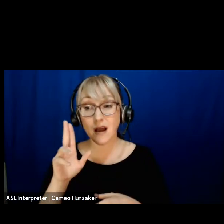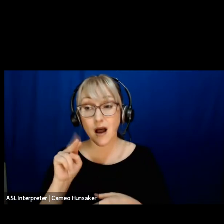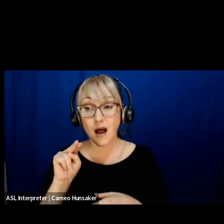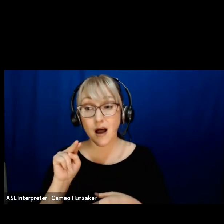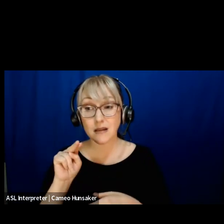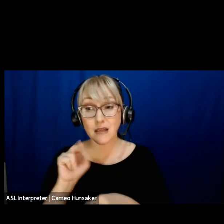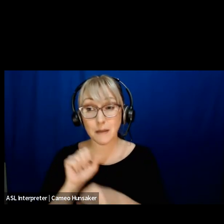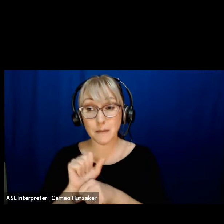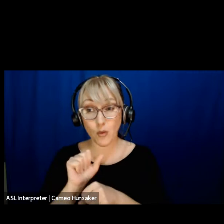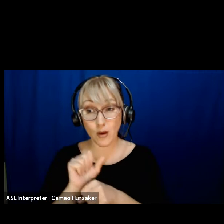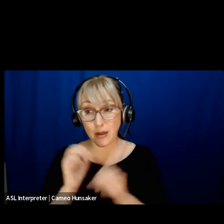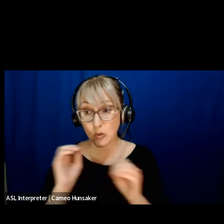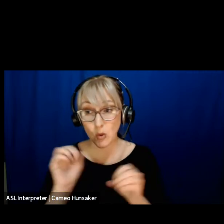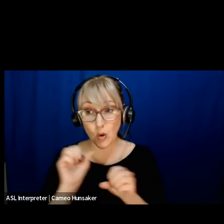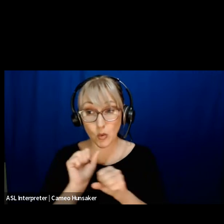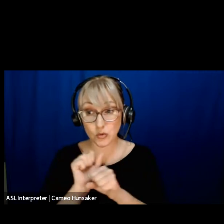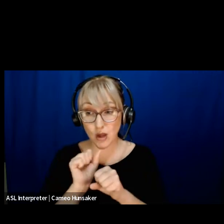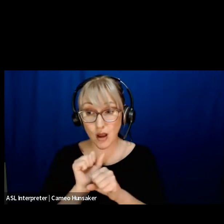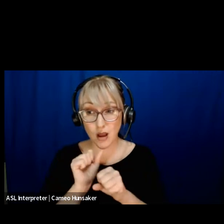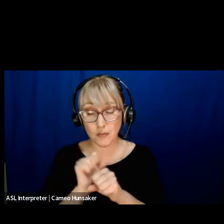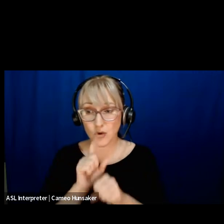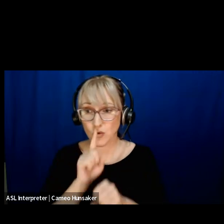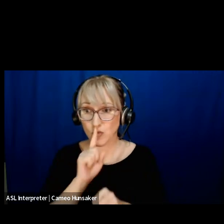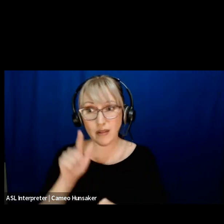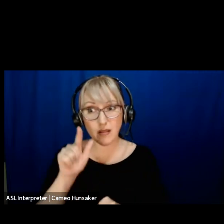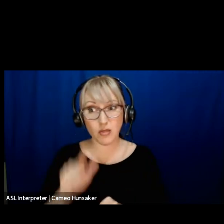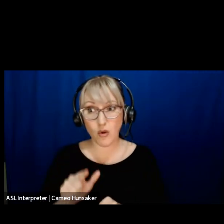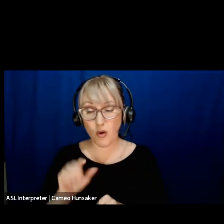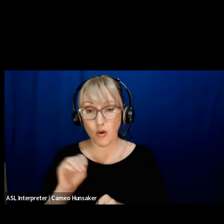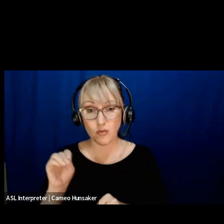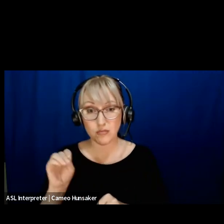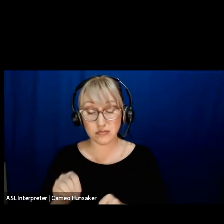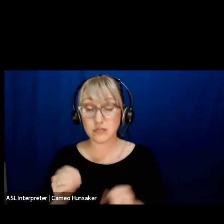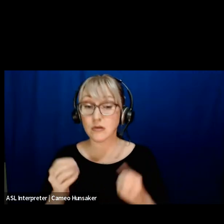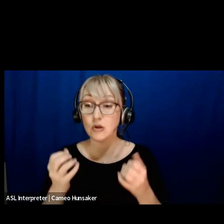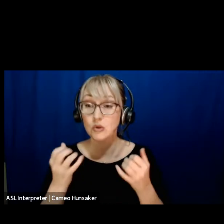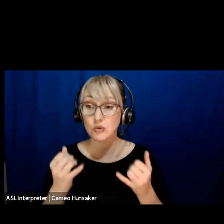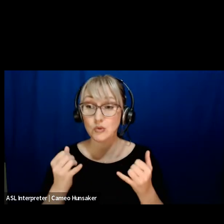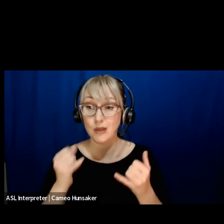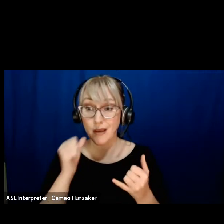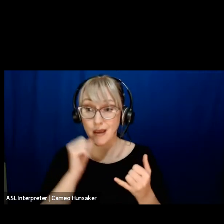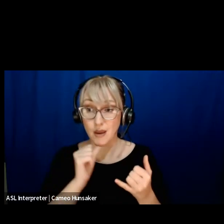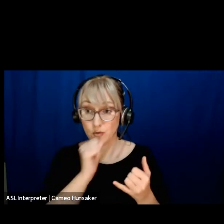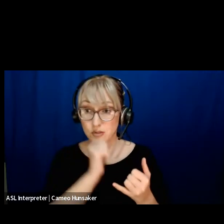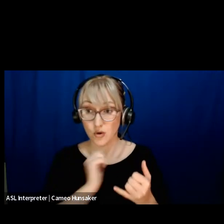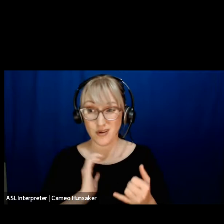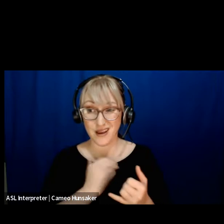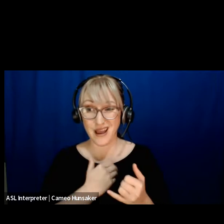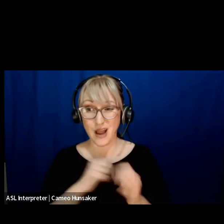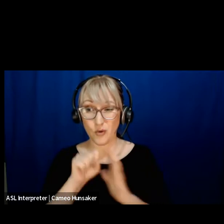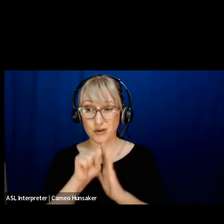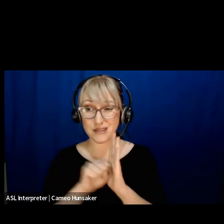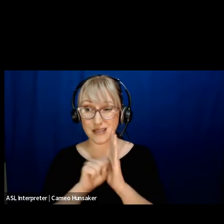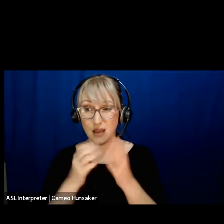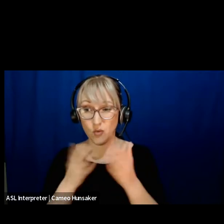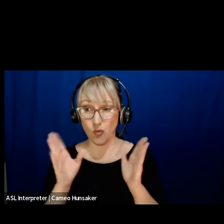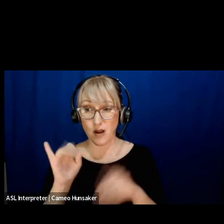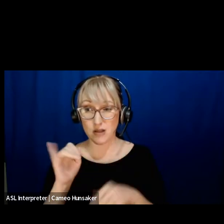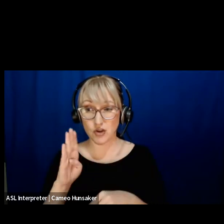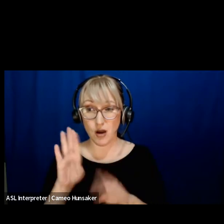job postings as of this morning in Arizona on our statewide job board is about